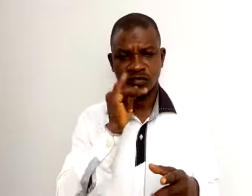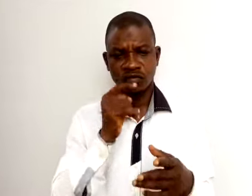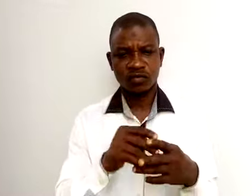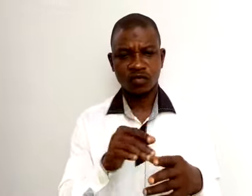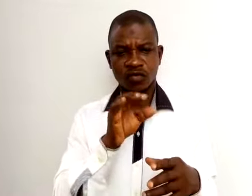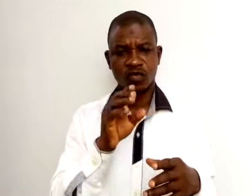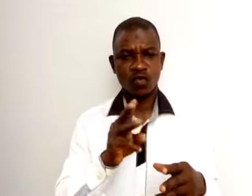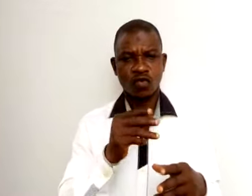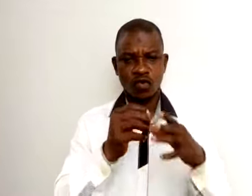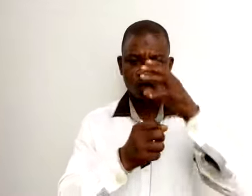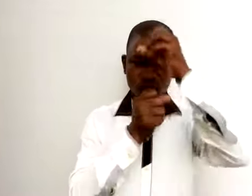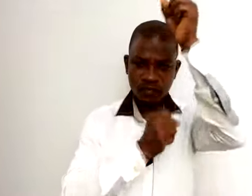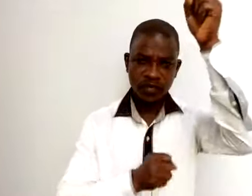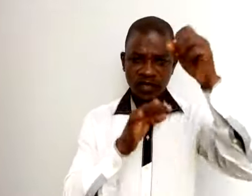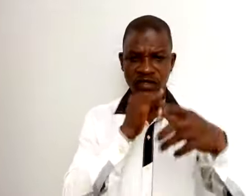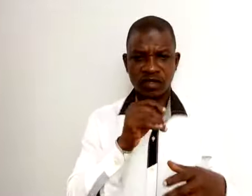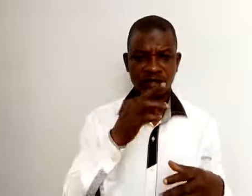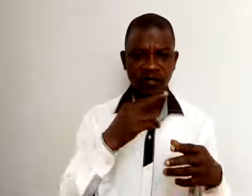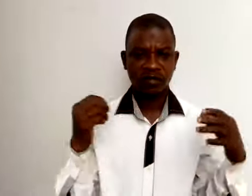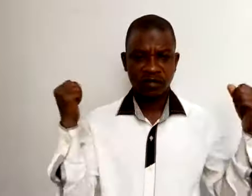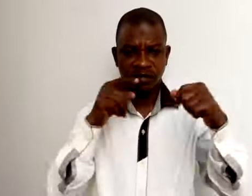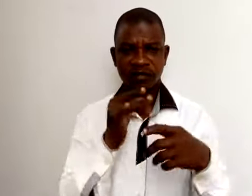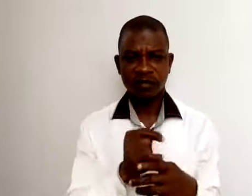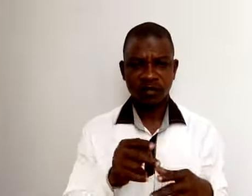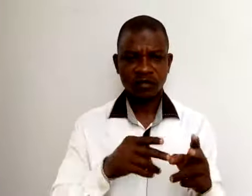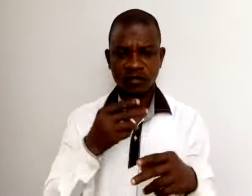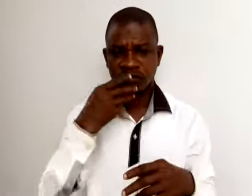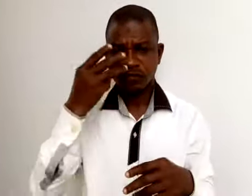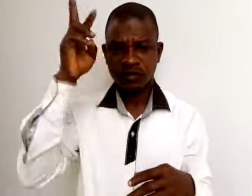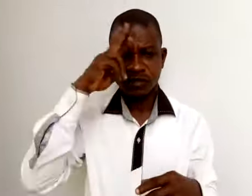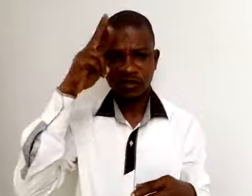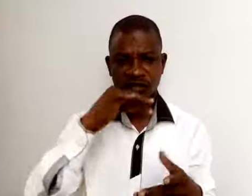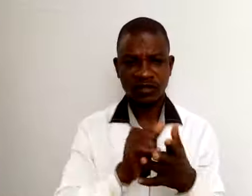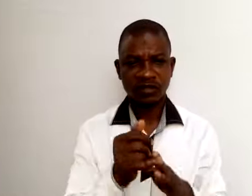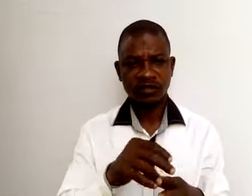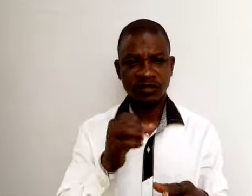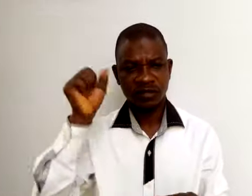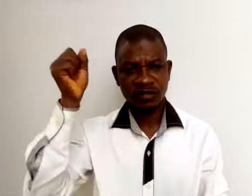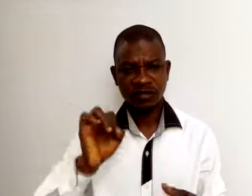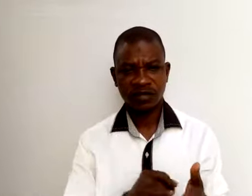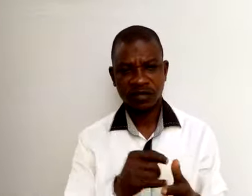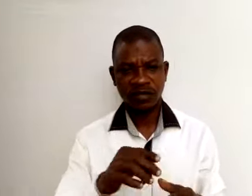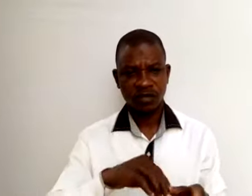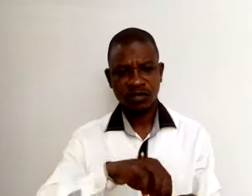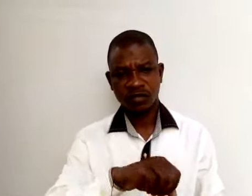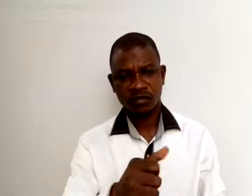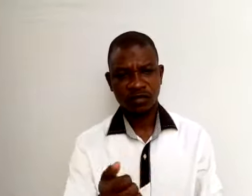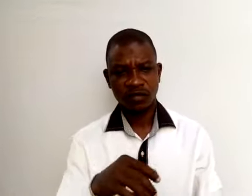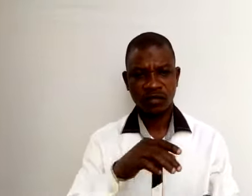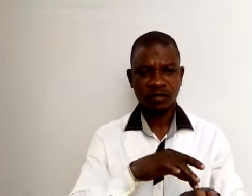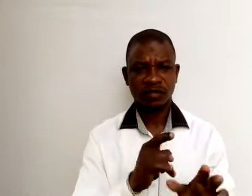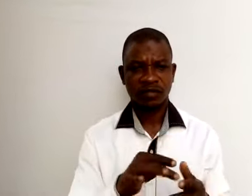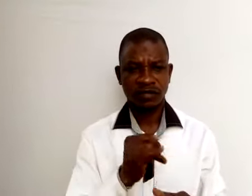and raincoat increases during rainy season, and on the other hand, demand